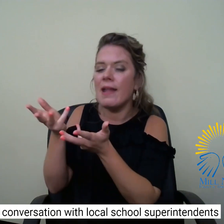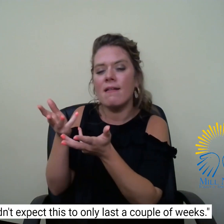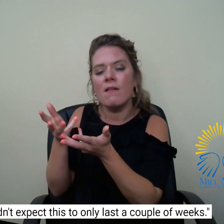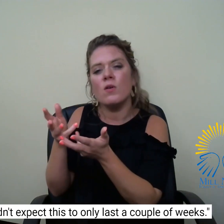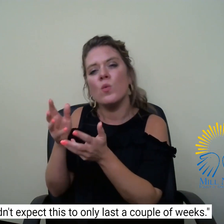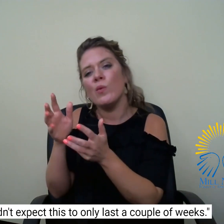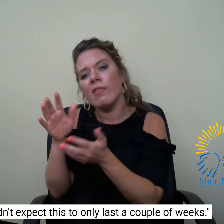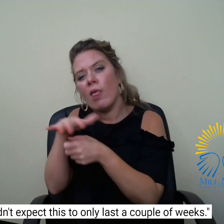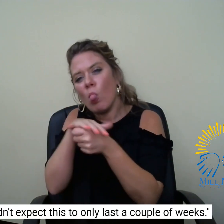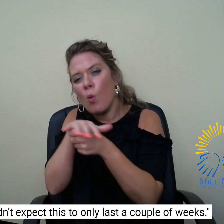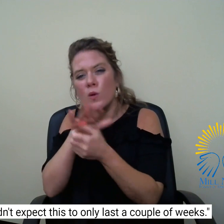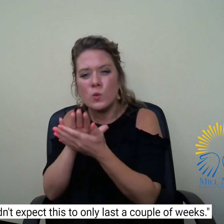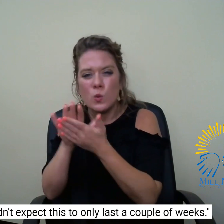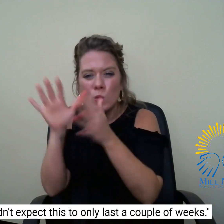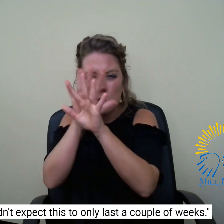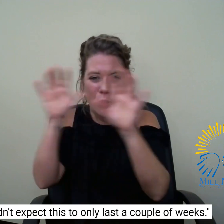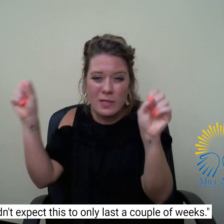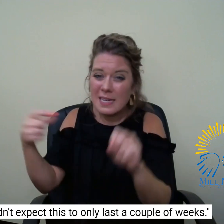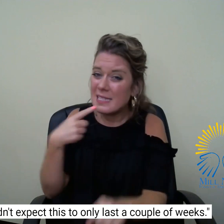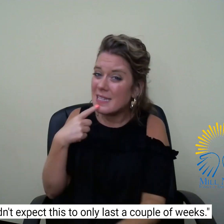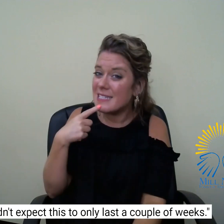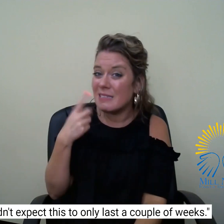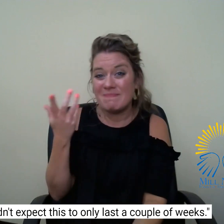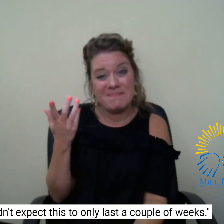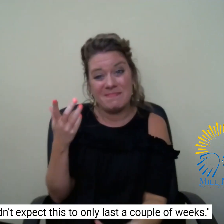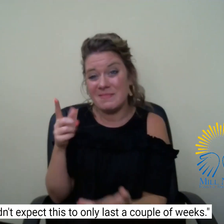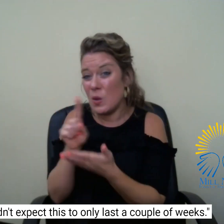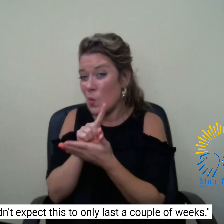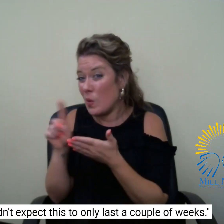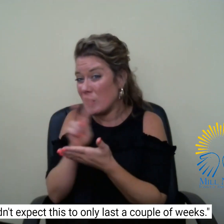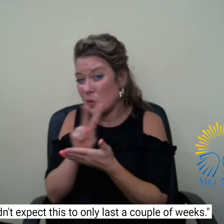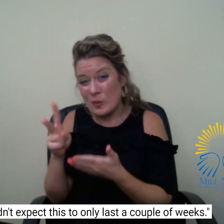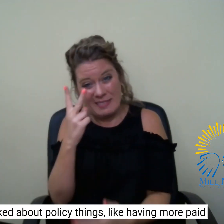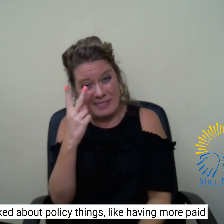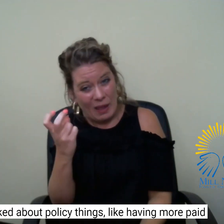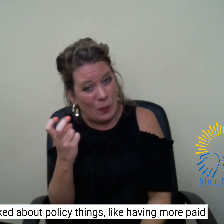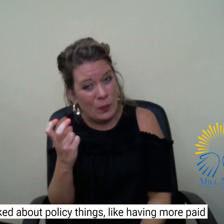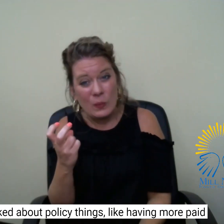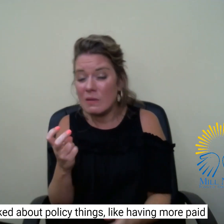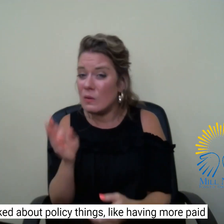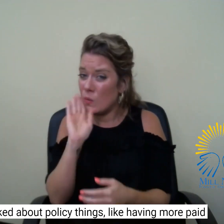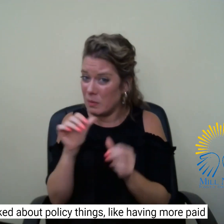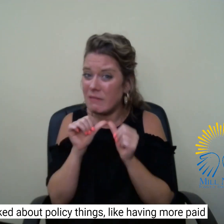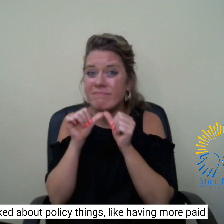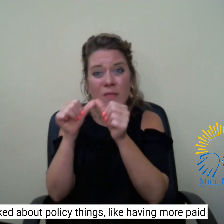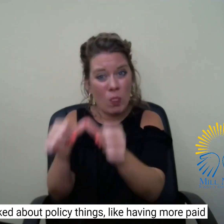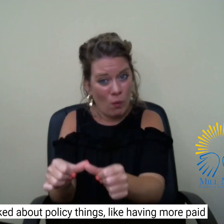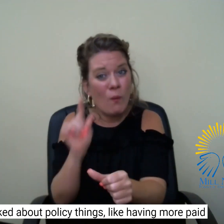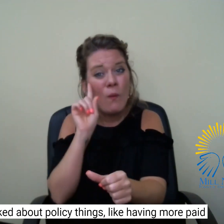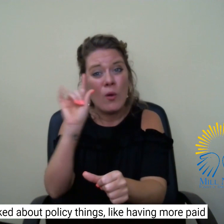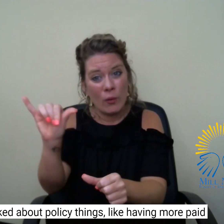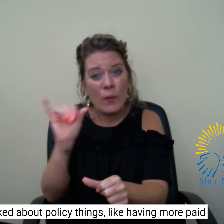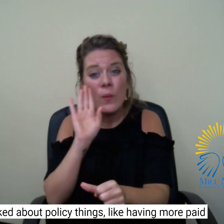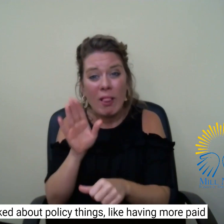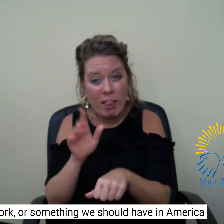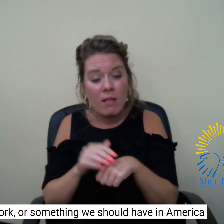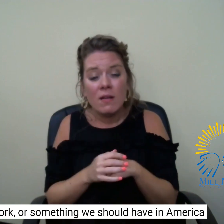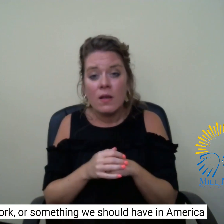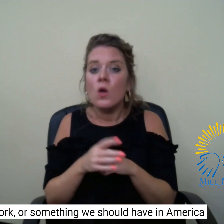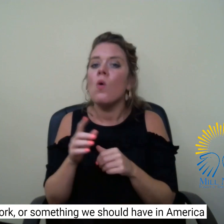and said, I wouldn't expect this to only last a couple weeks. And we also talked about policy things like having more paid sick leave for